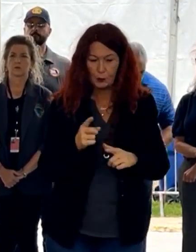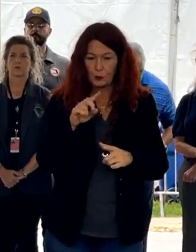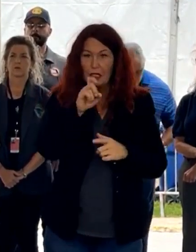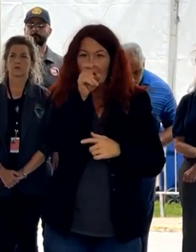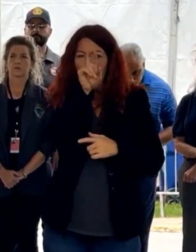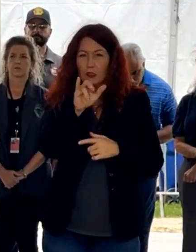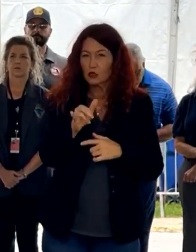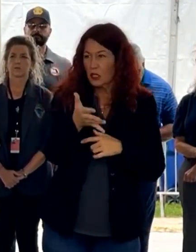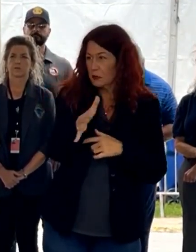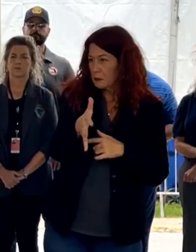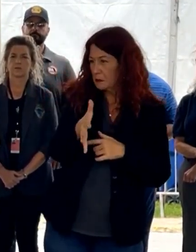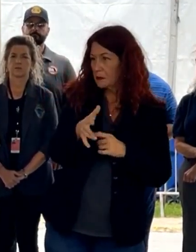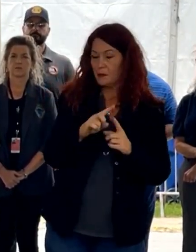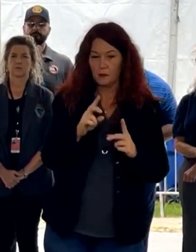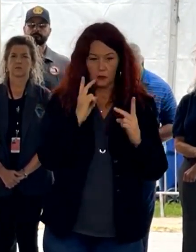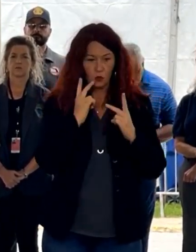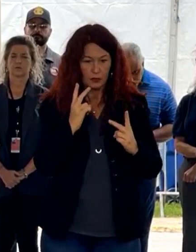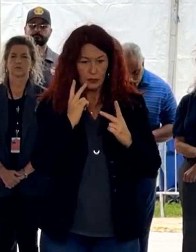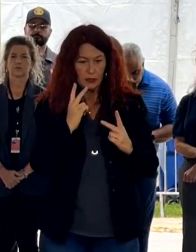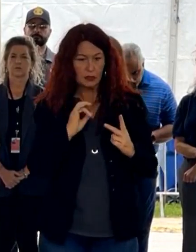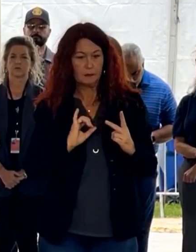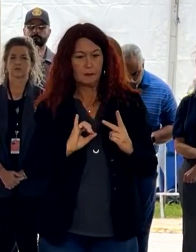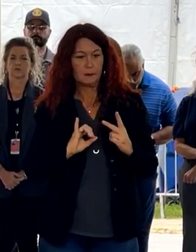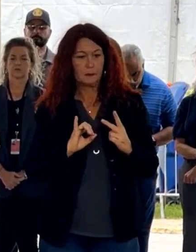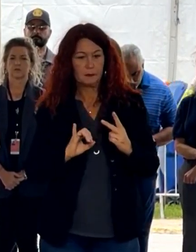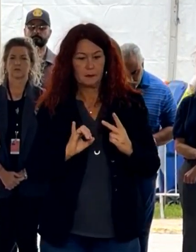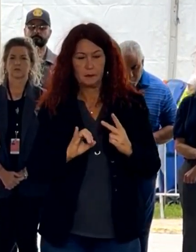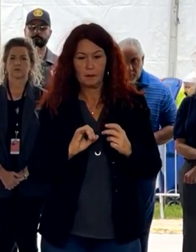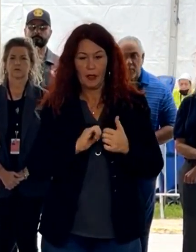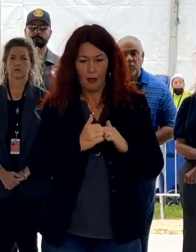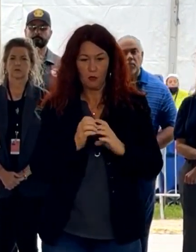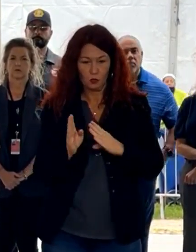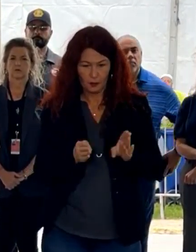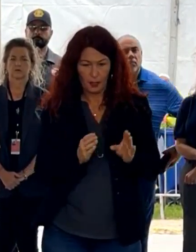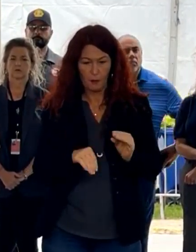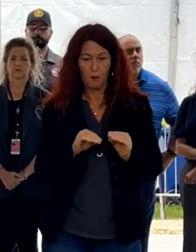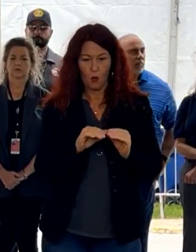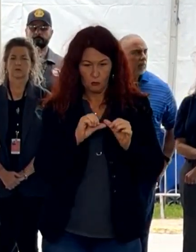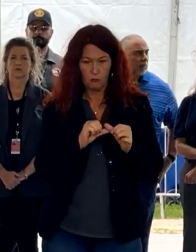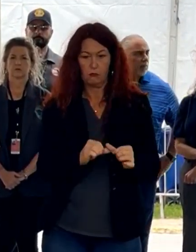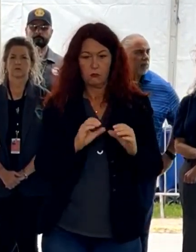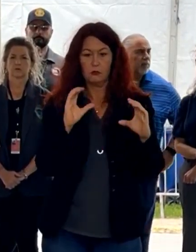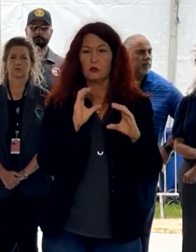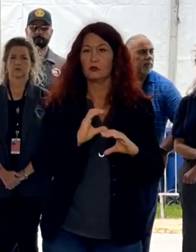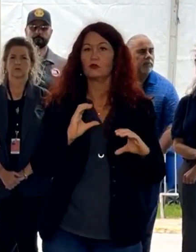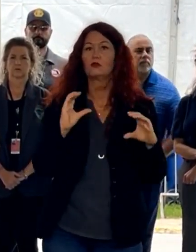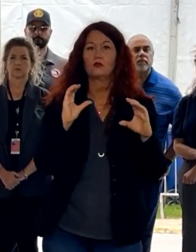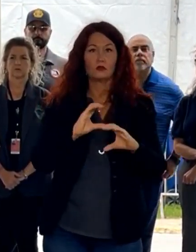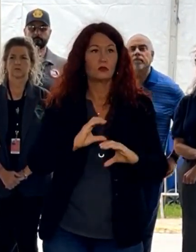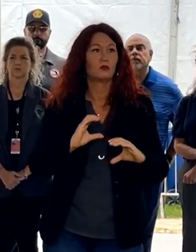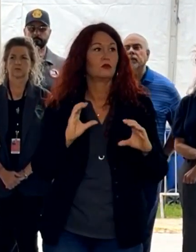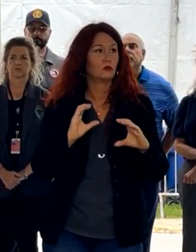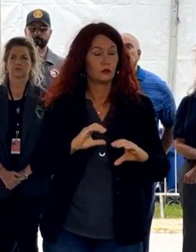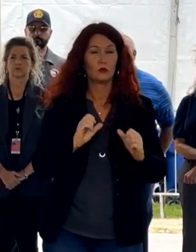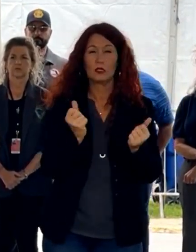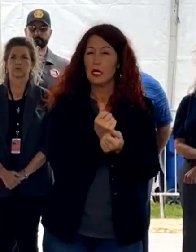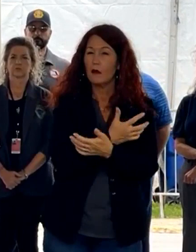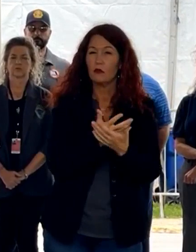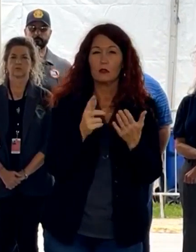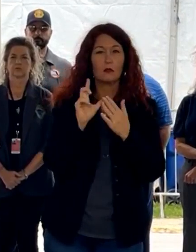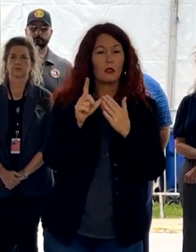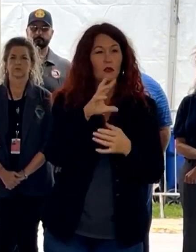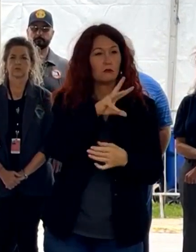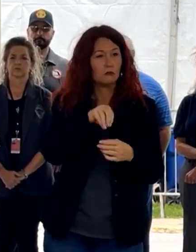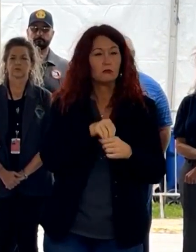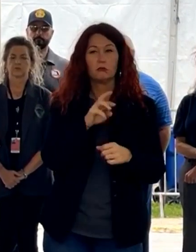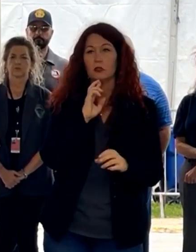be critical to the NIST eventual fact-finding report, and as we are working on all levels, local, state, and